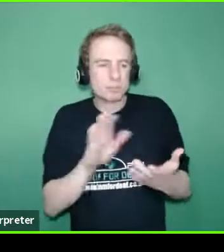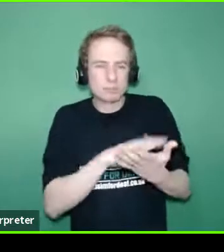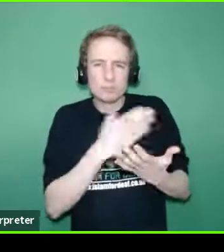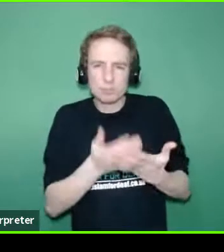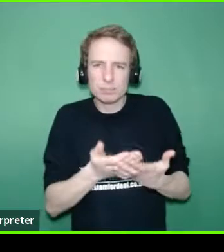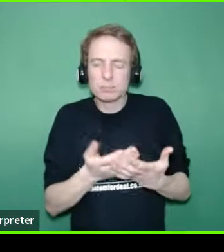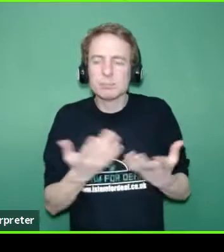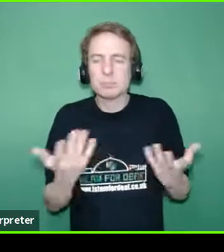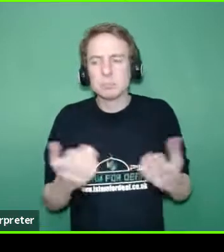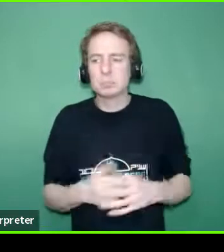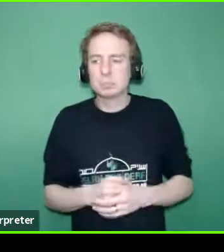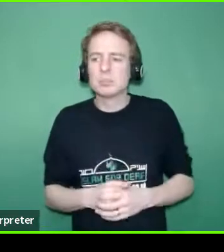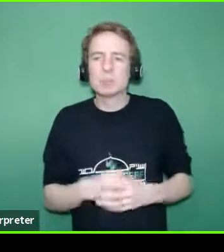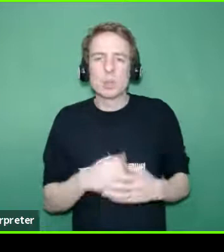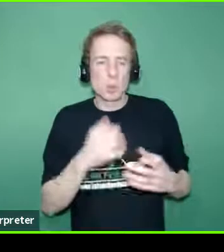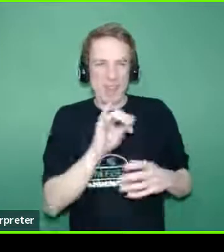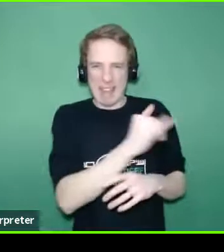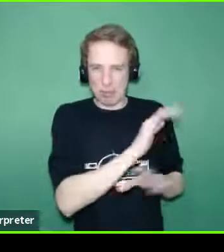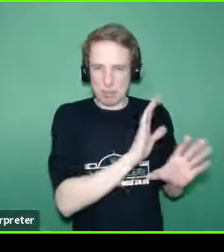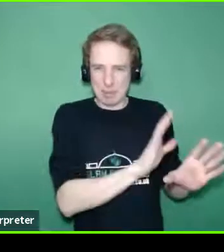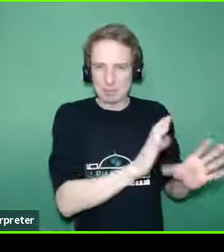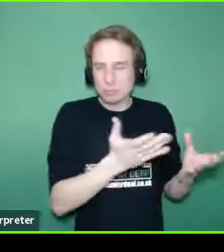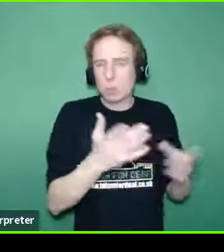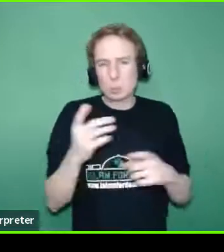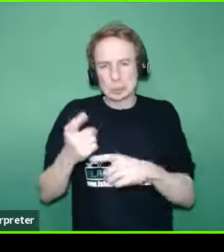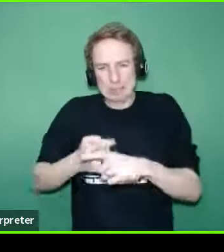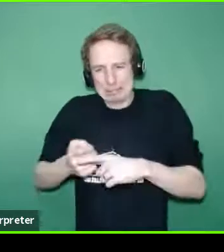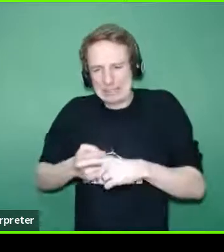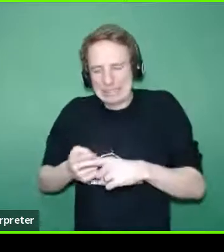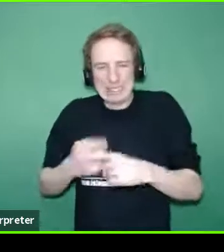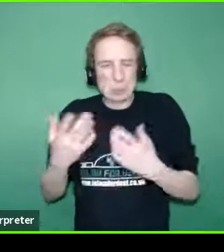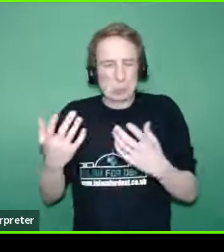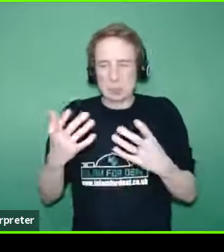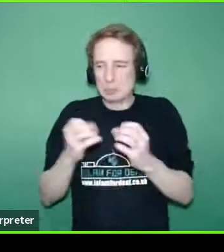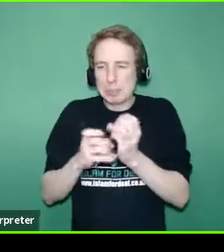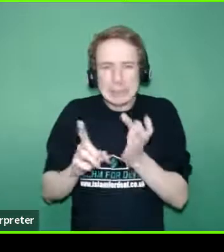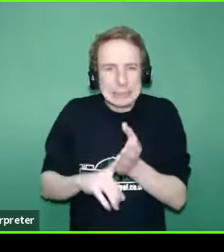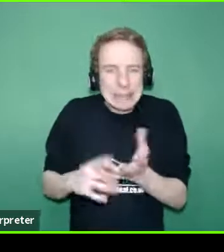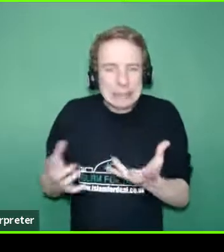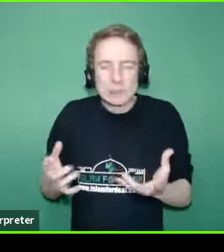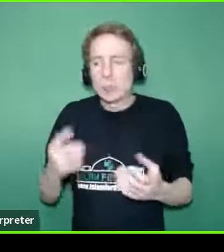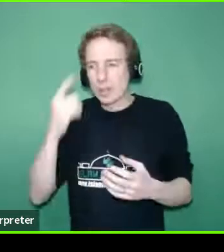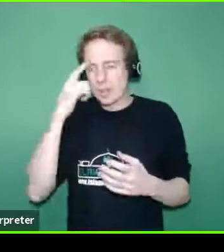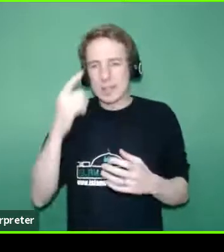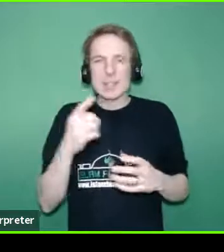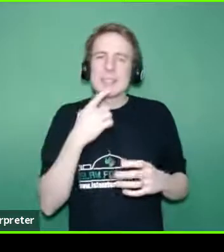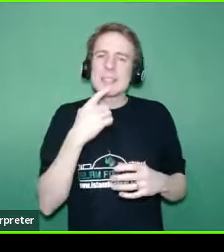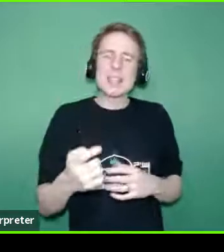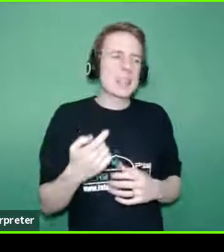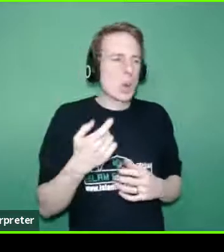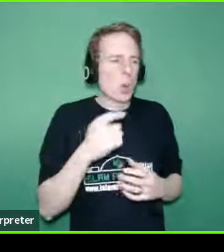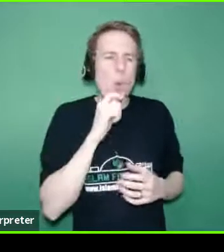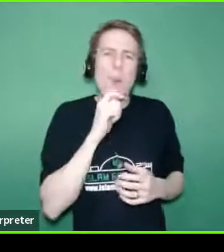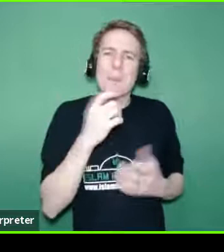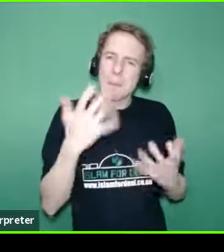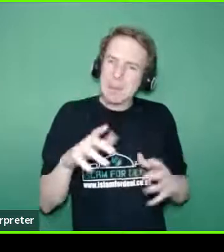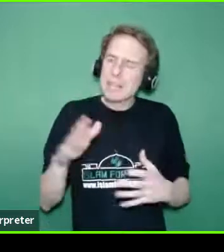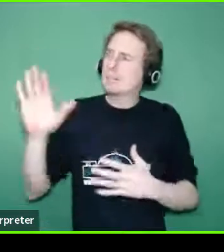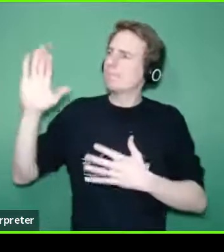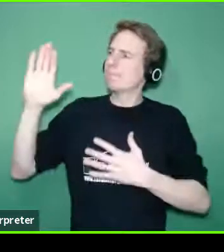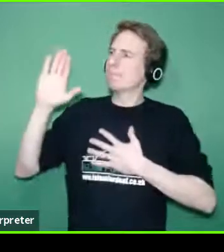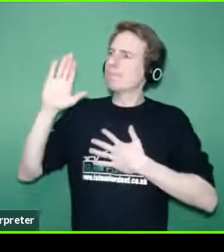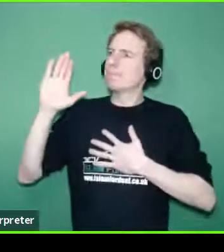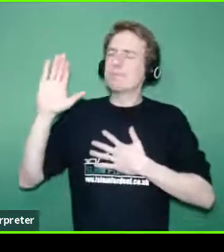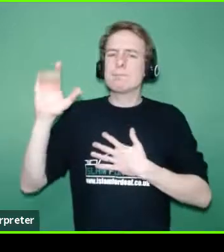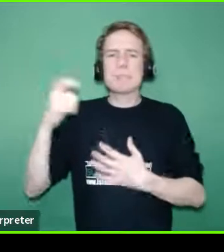I have vowed to abstain to the most merciful, this is a kind of linguistic